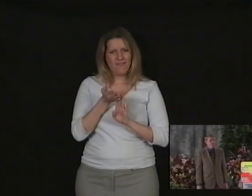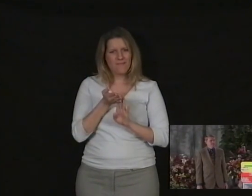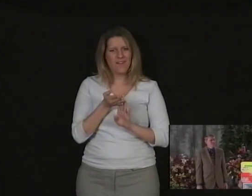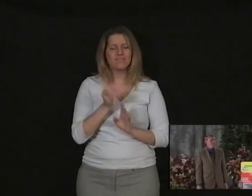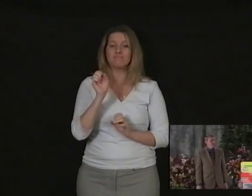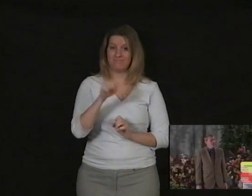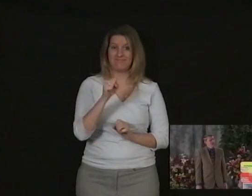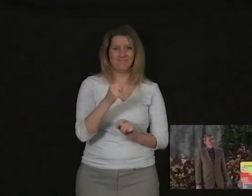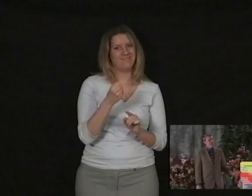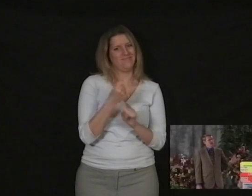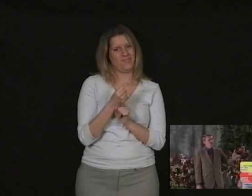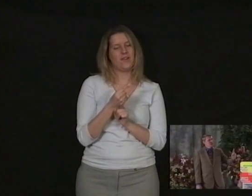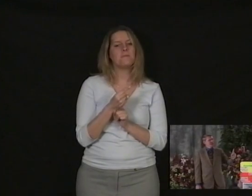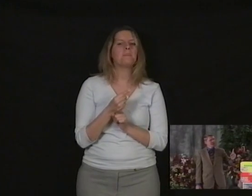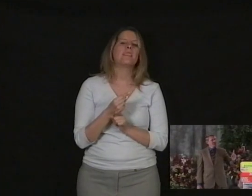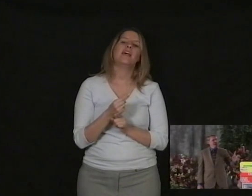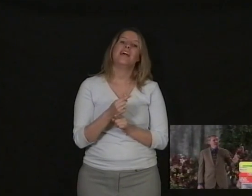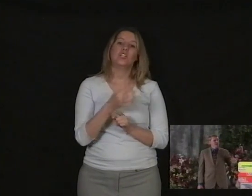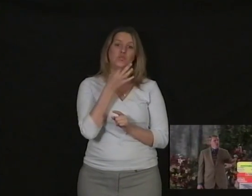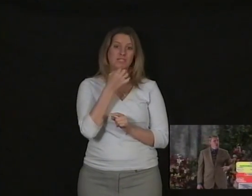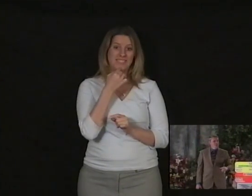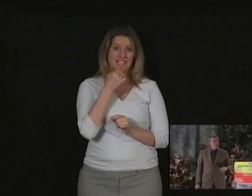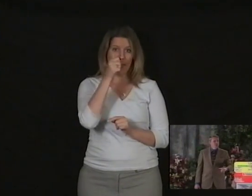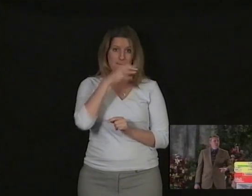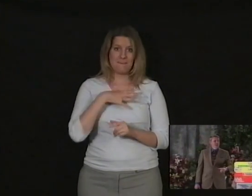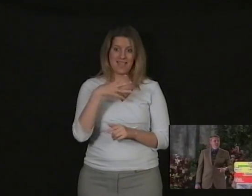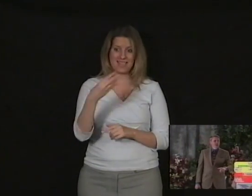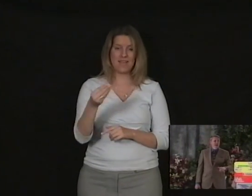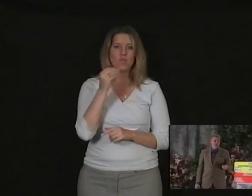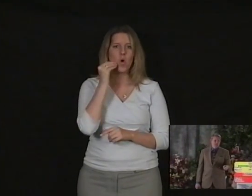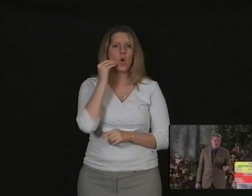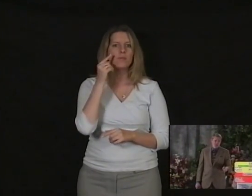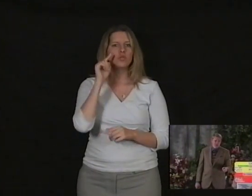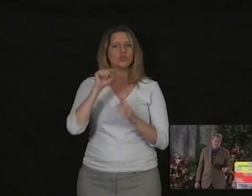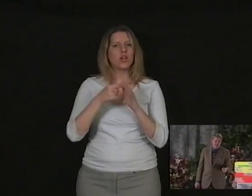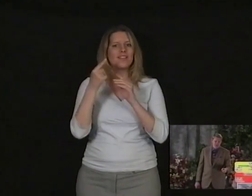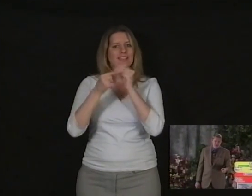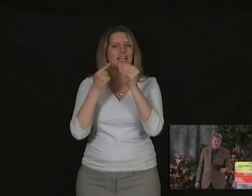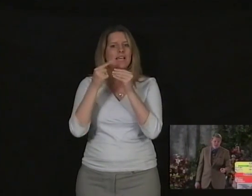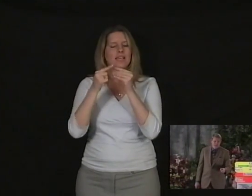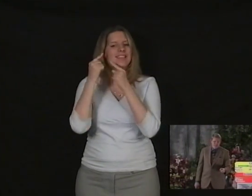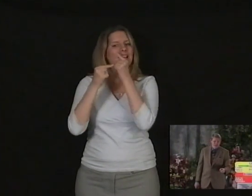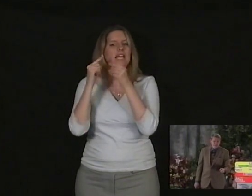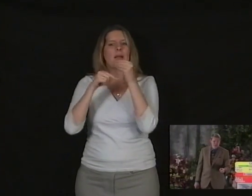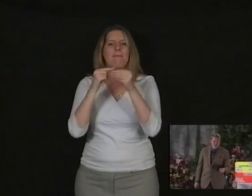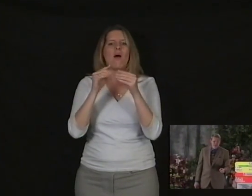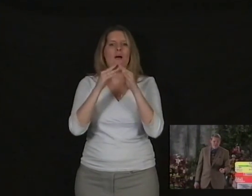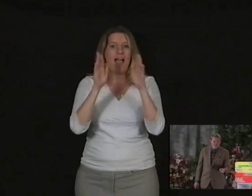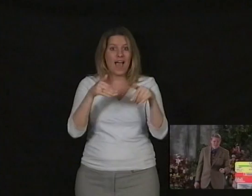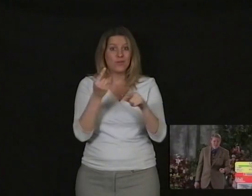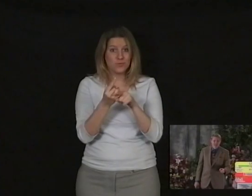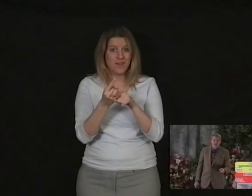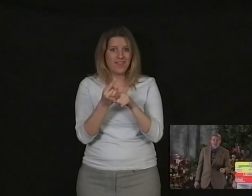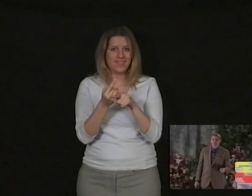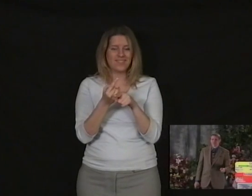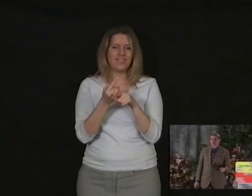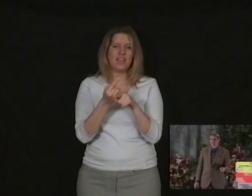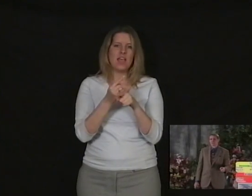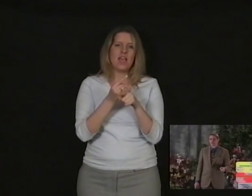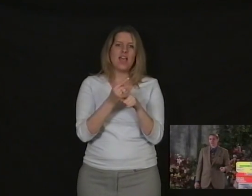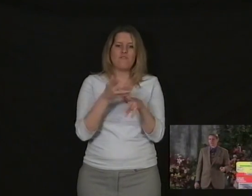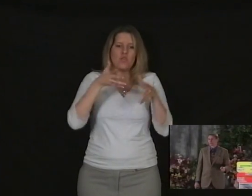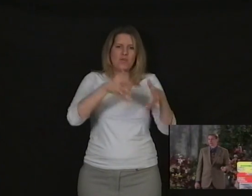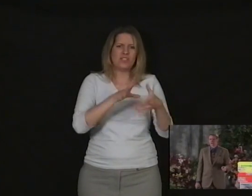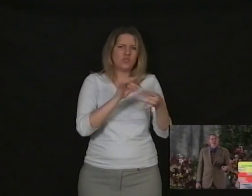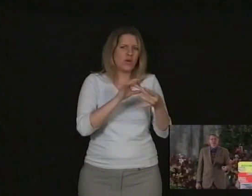Yep. You see, as soon as I said a man left home, you started thinking about a house, right? And for the